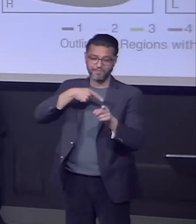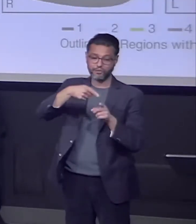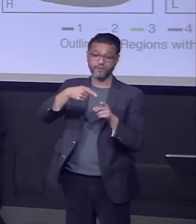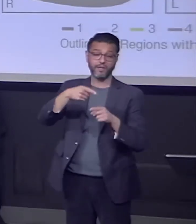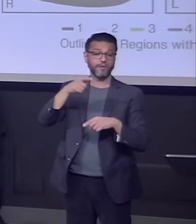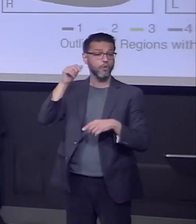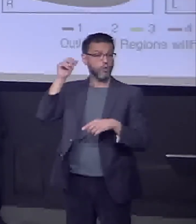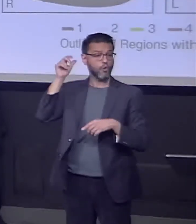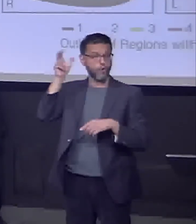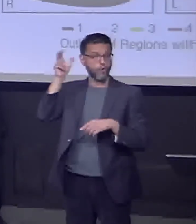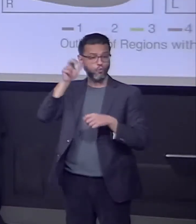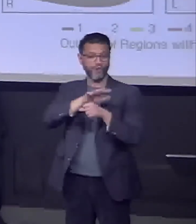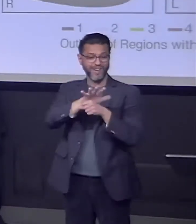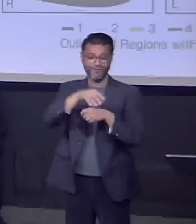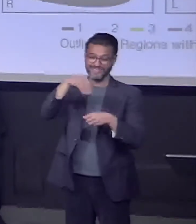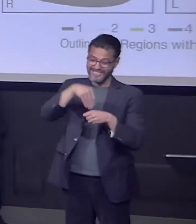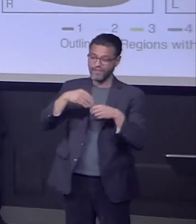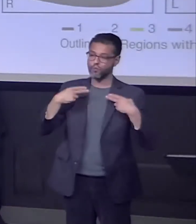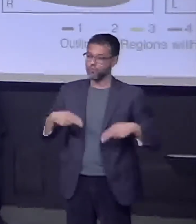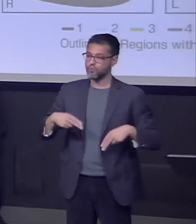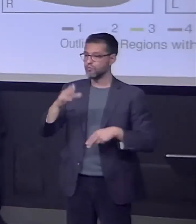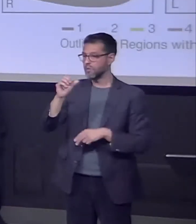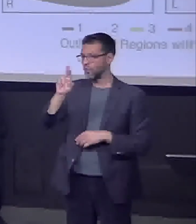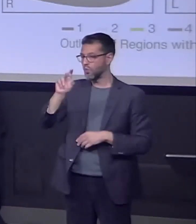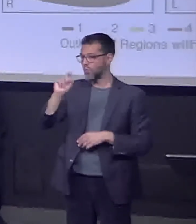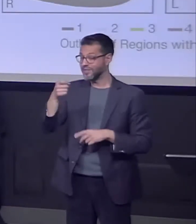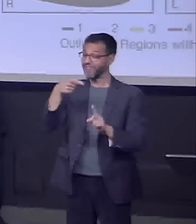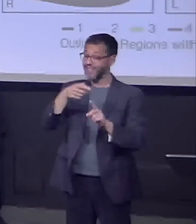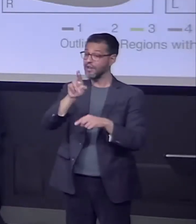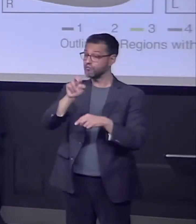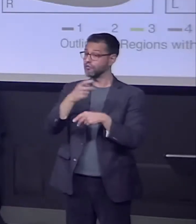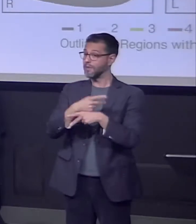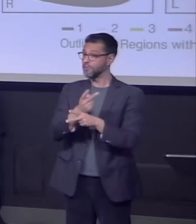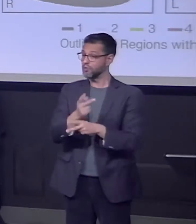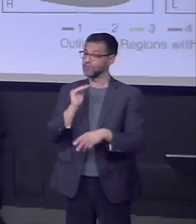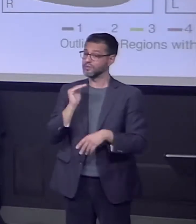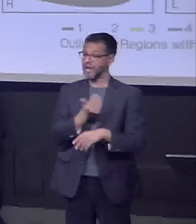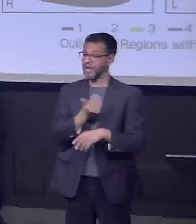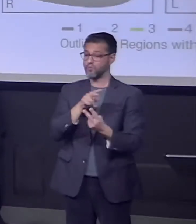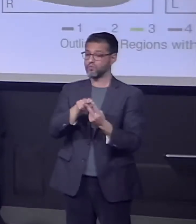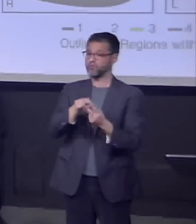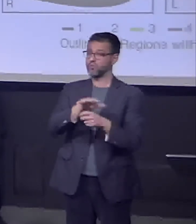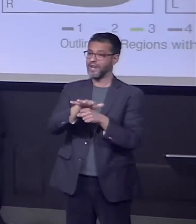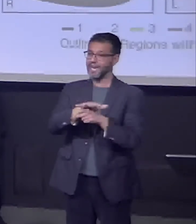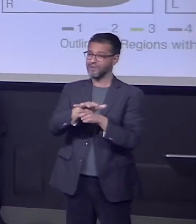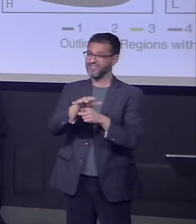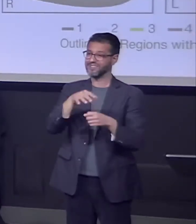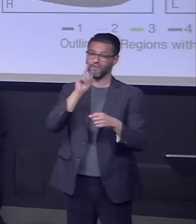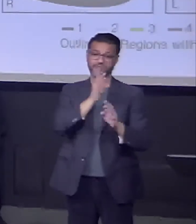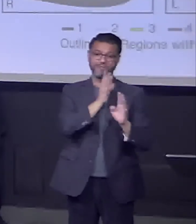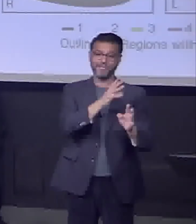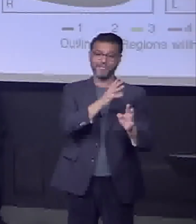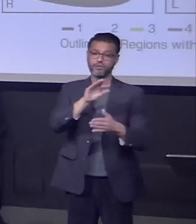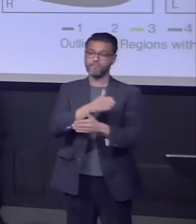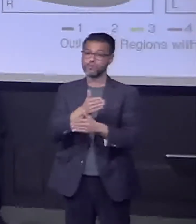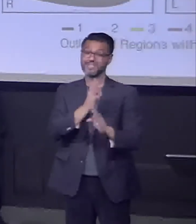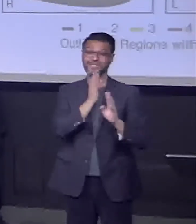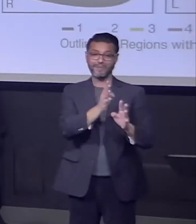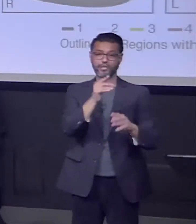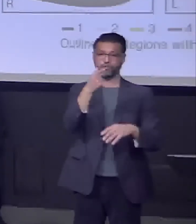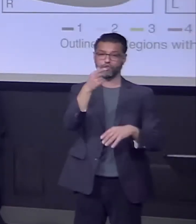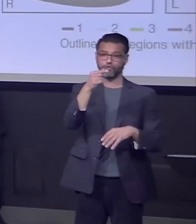human cortex, and they replicated our two areas that are specialized for speech and music. So speech is the green area here on the